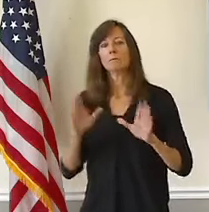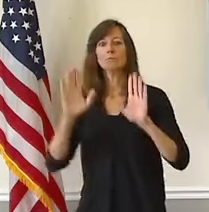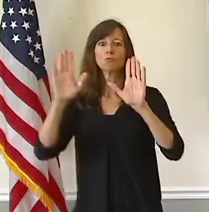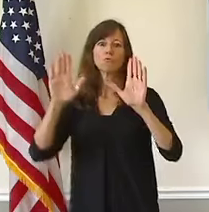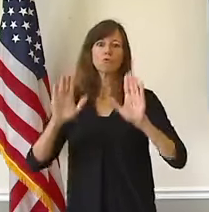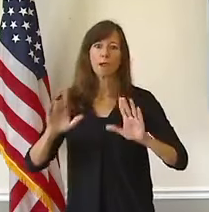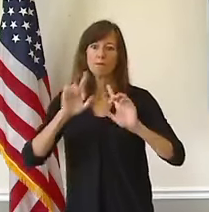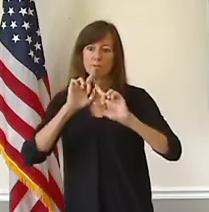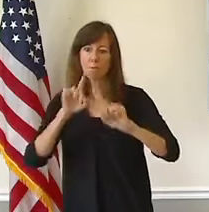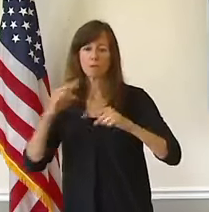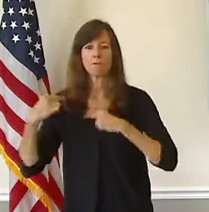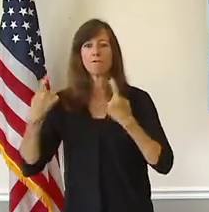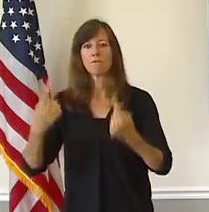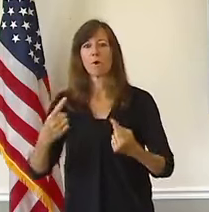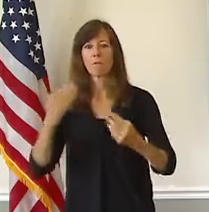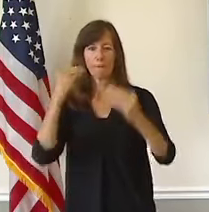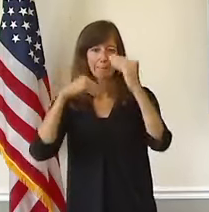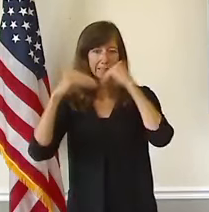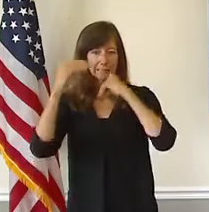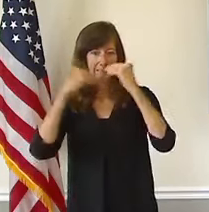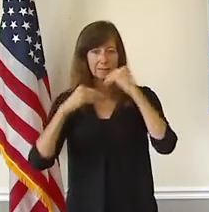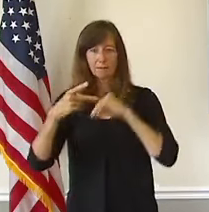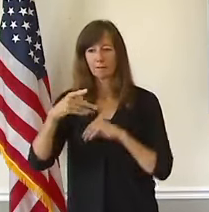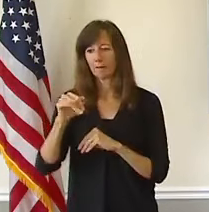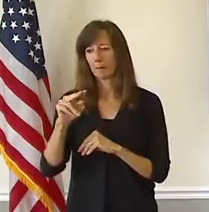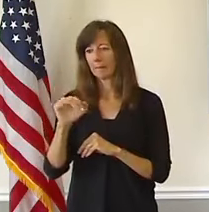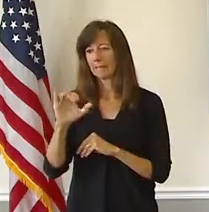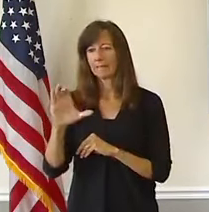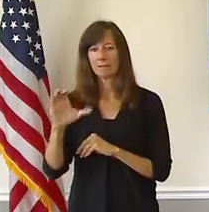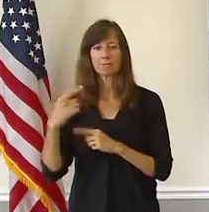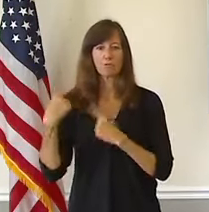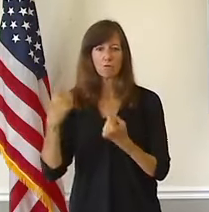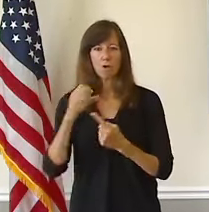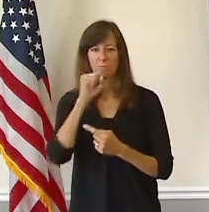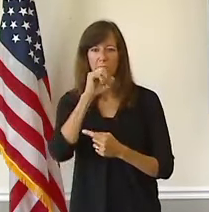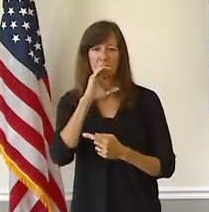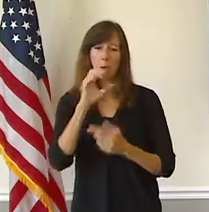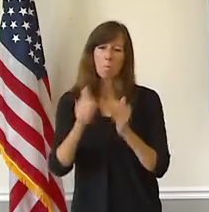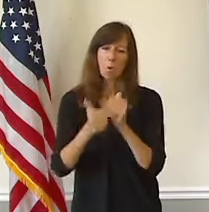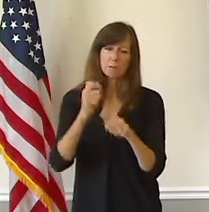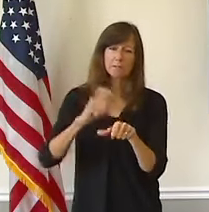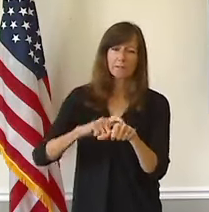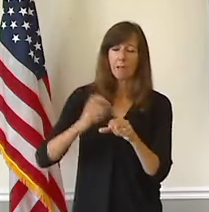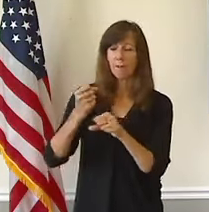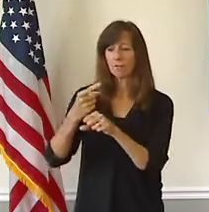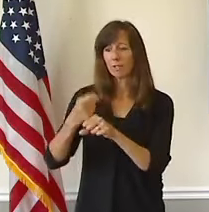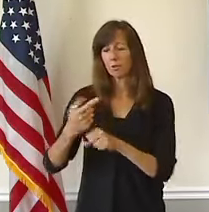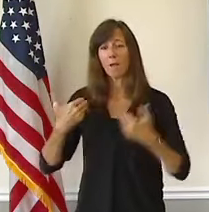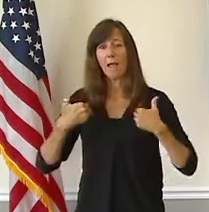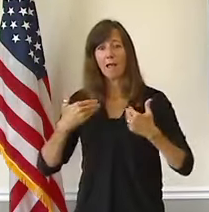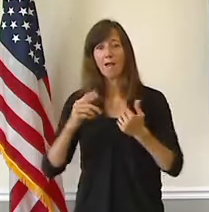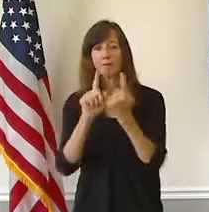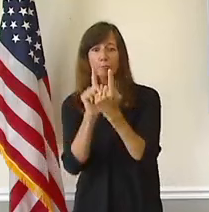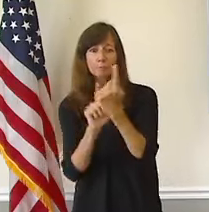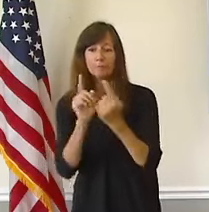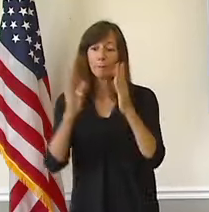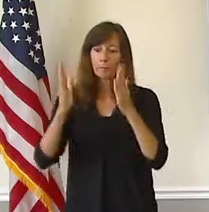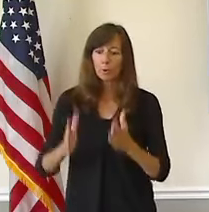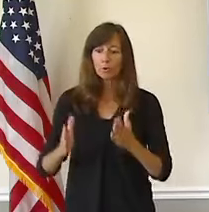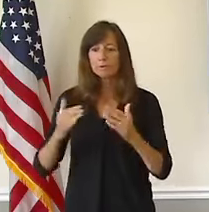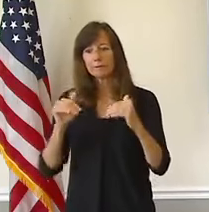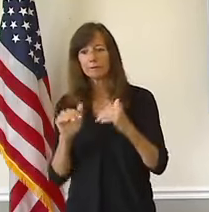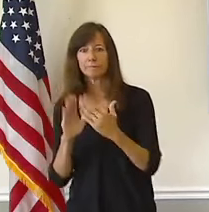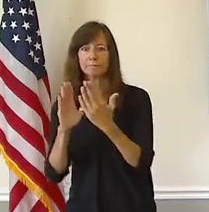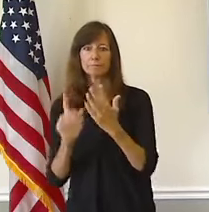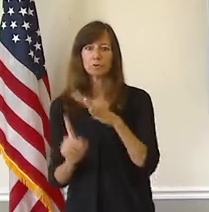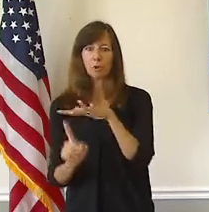Plains. Tomorrow we're in the city of Poughkeepsie. We generally each year have senior picnics in person. Not able to do that this year, so we're doing them